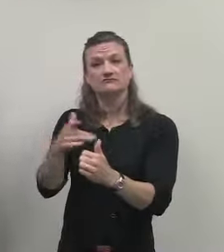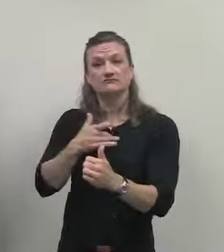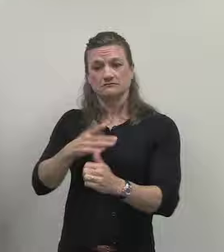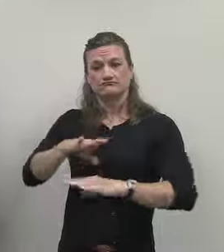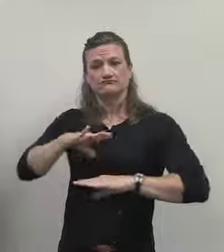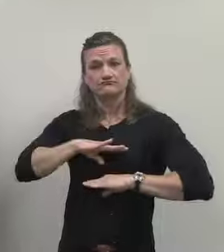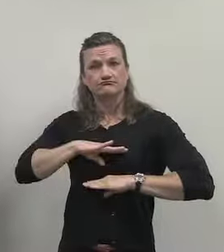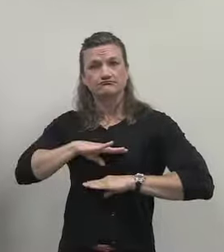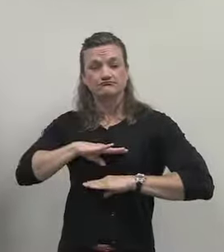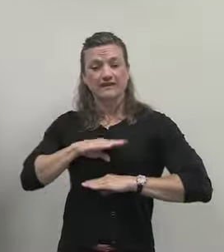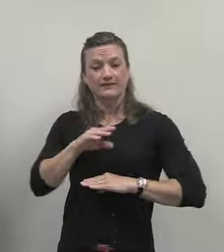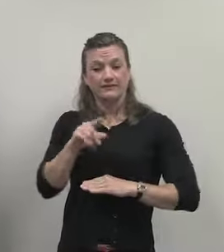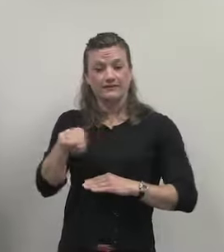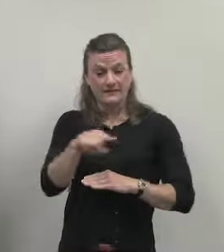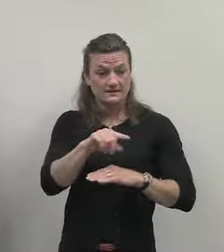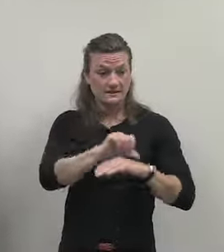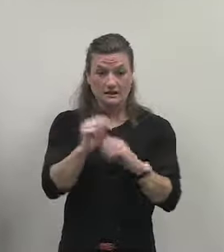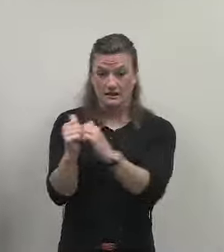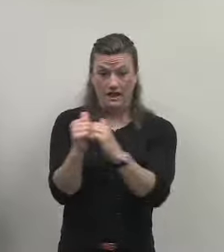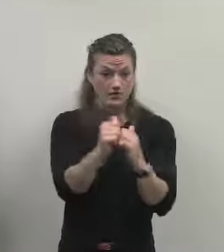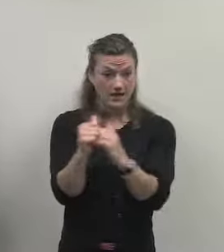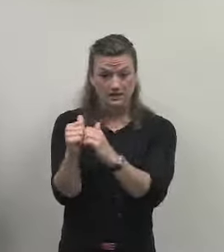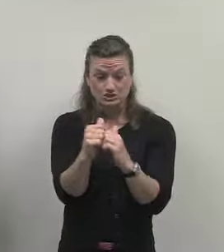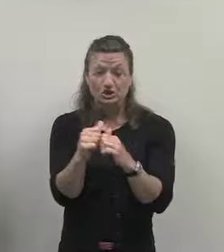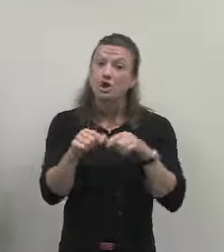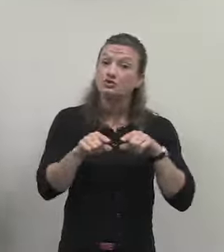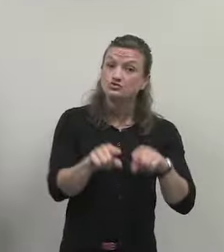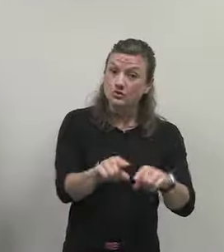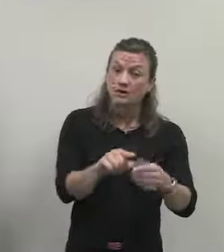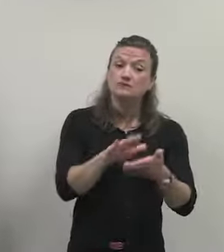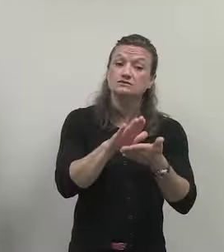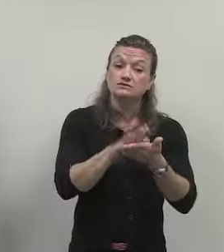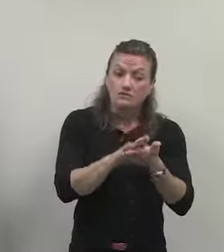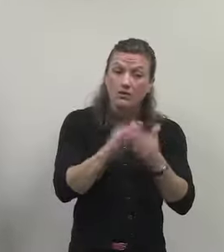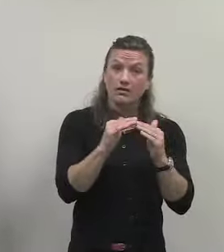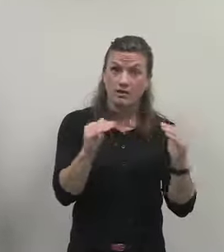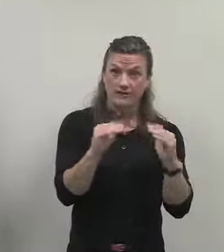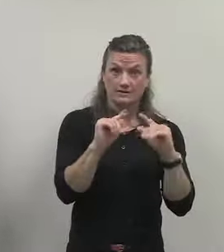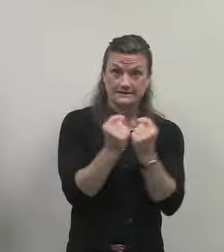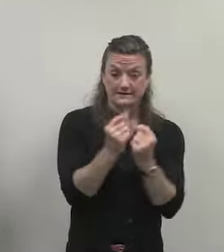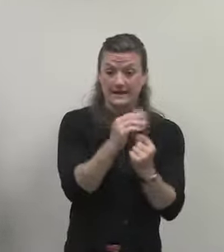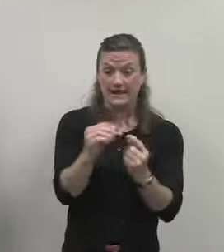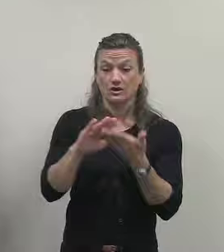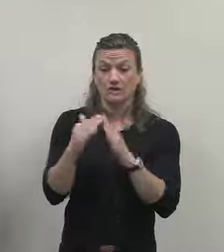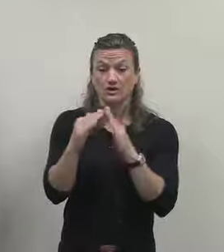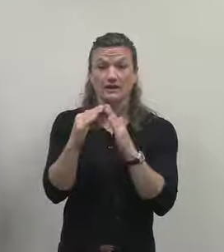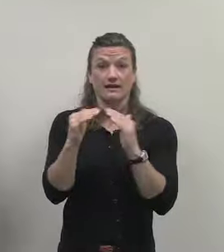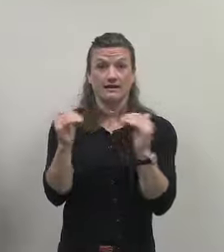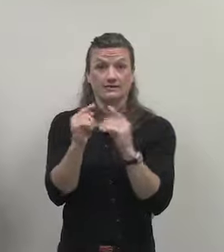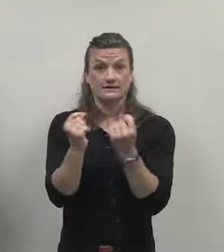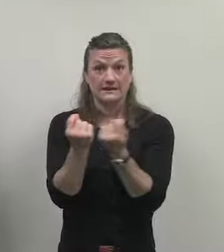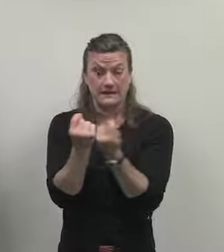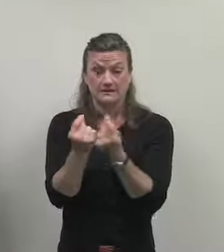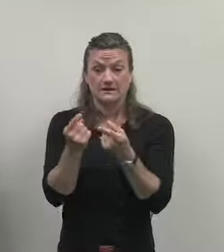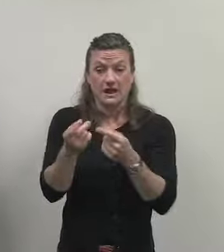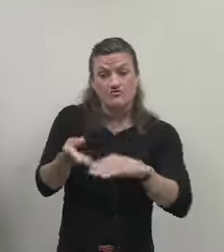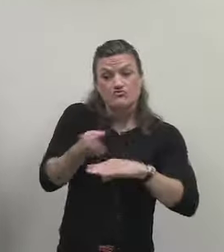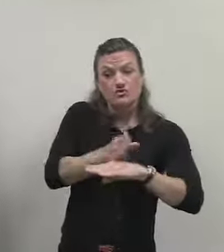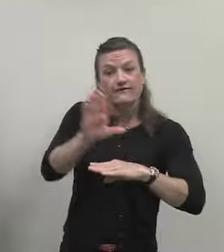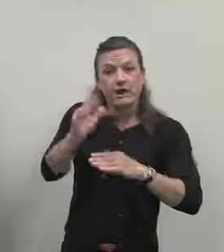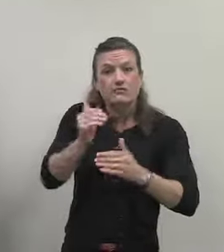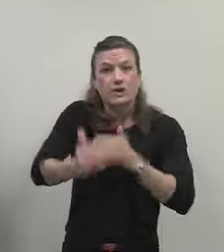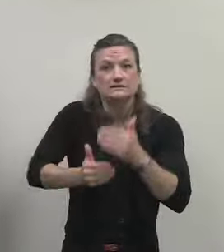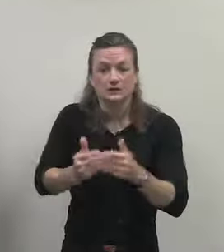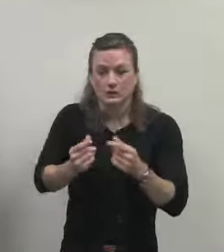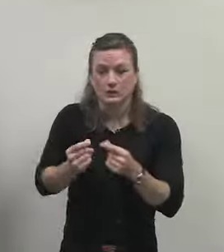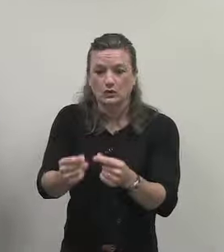the interagency collaboration that they have during the community and school level teams has actually improved their processes and allowed